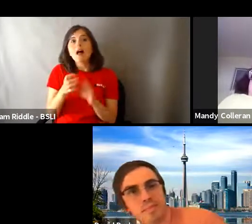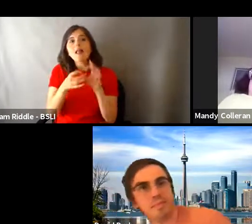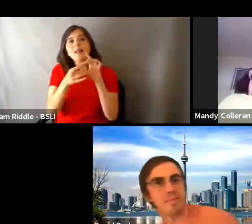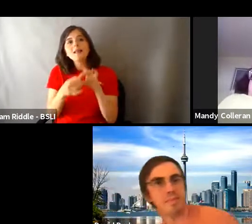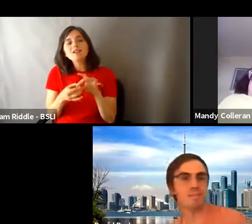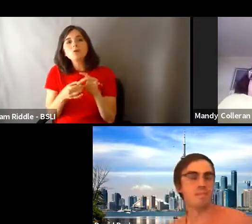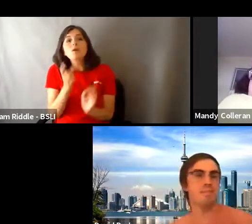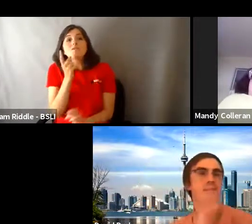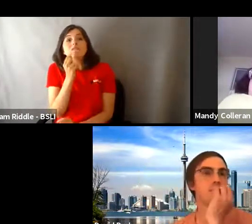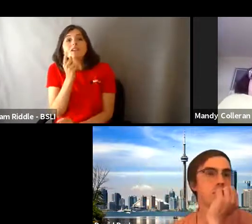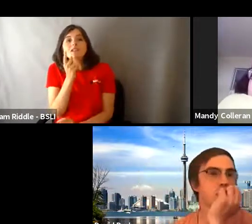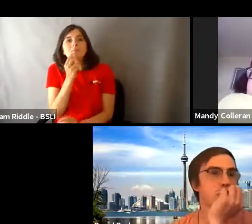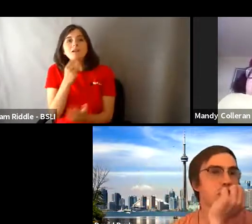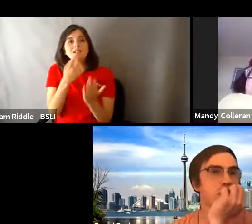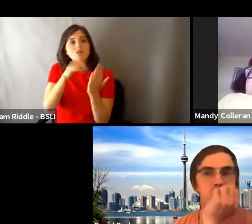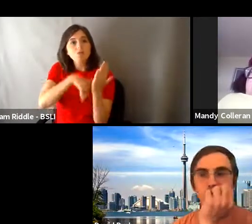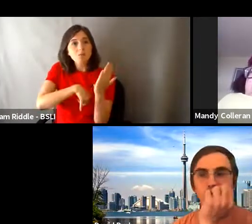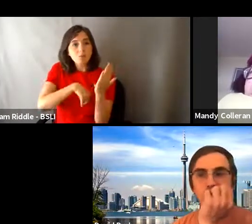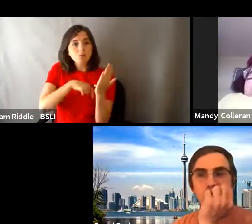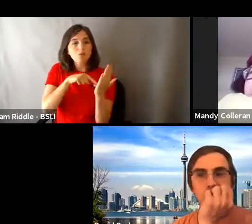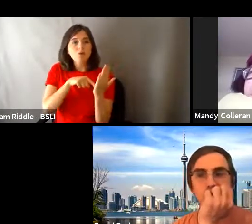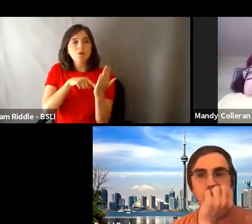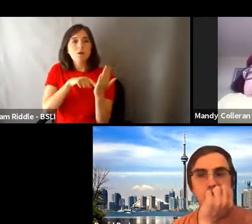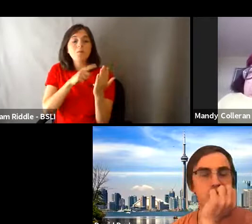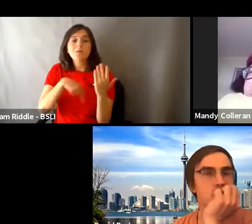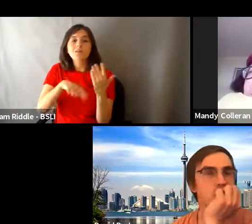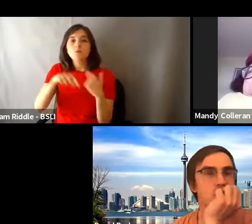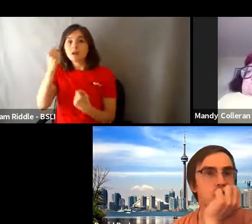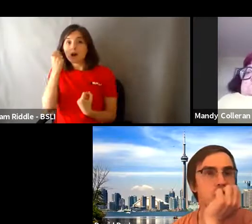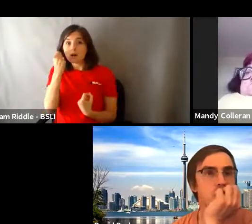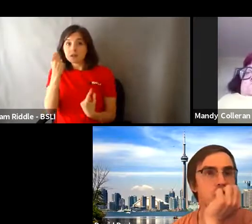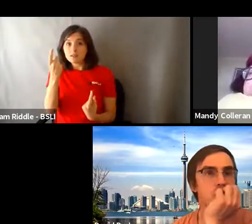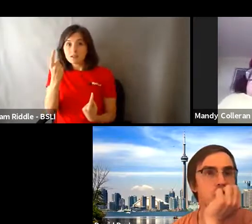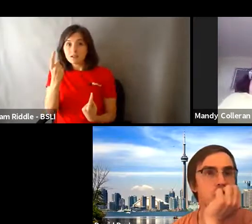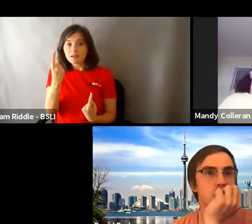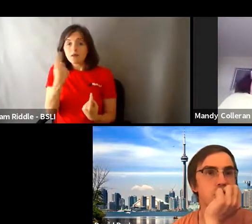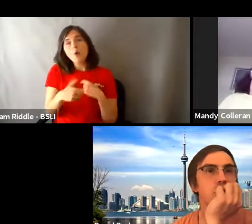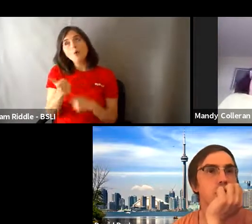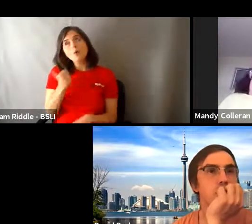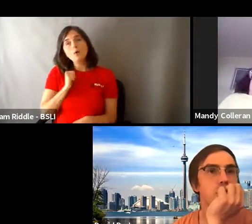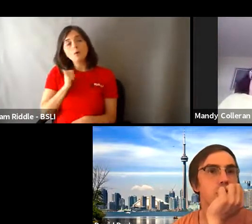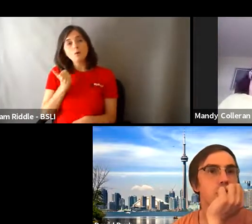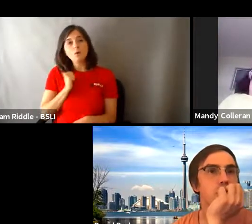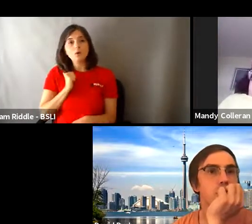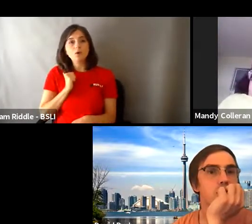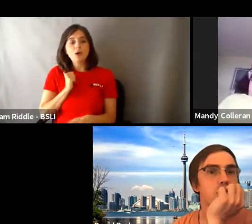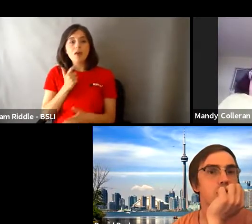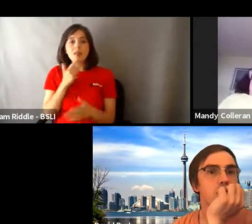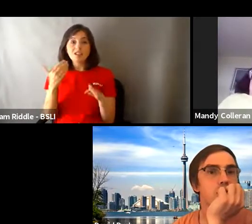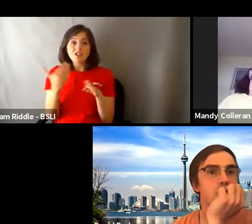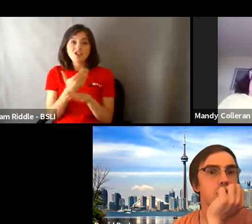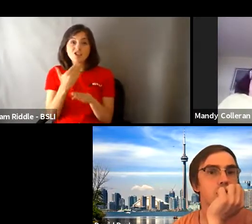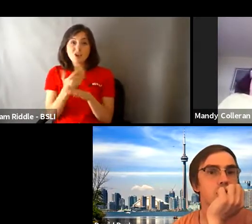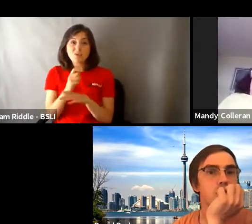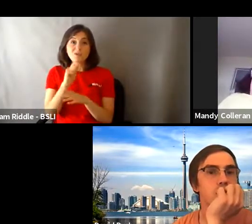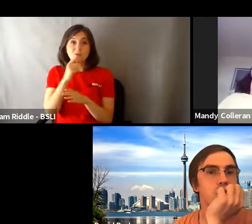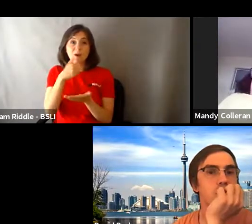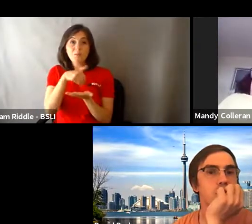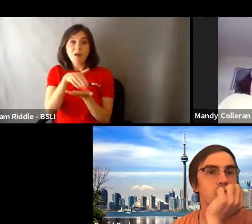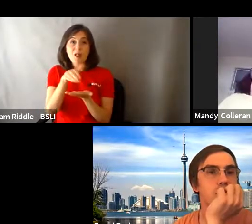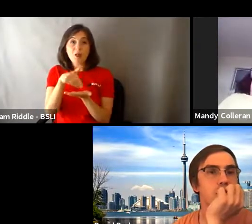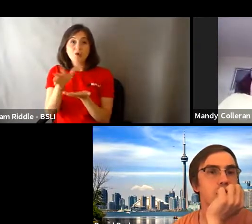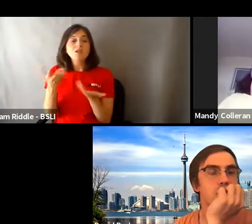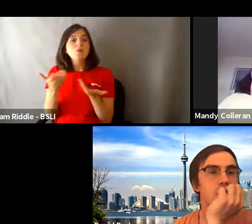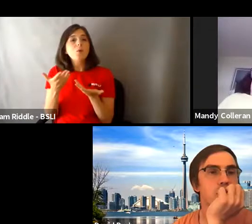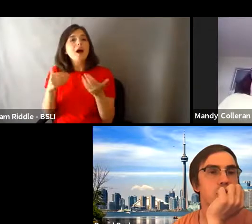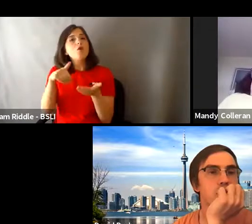anyway, because there was an understanding or an expectation that jobs are going to be lost in retail